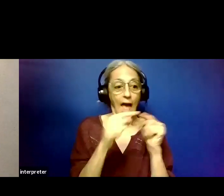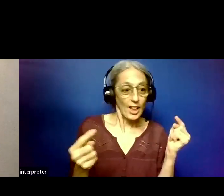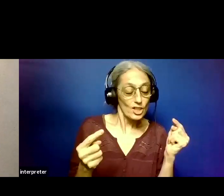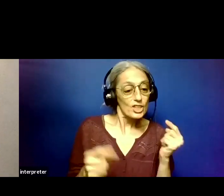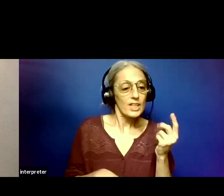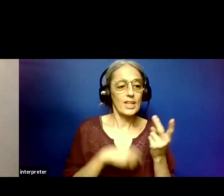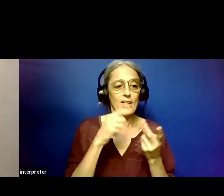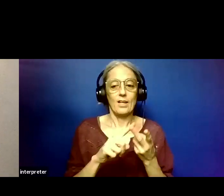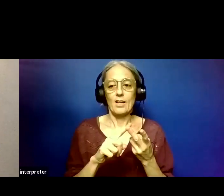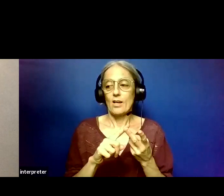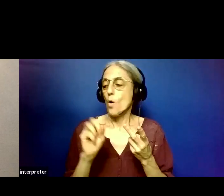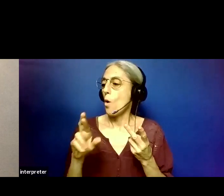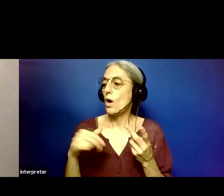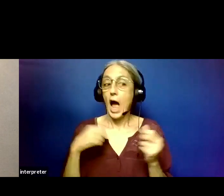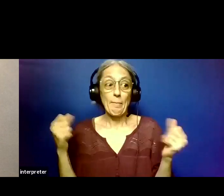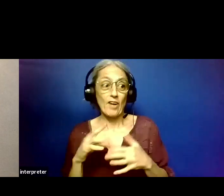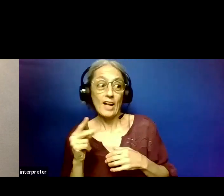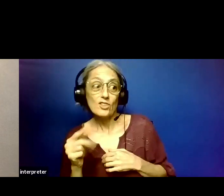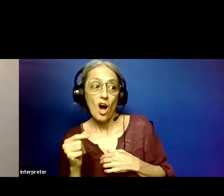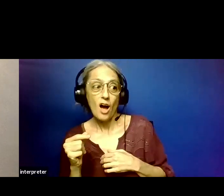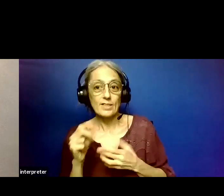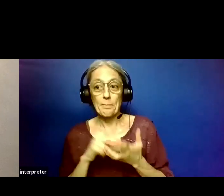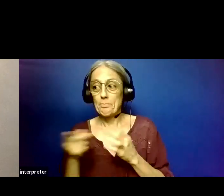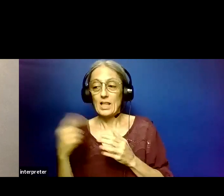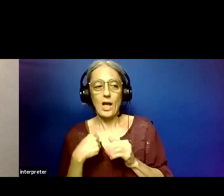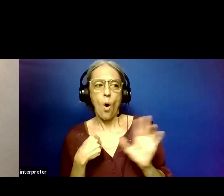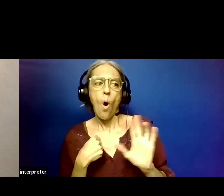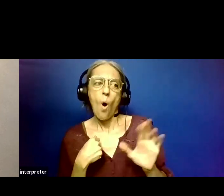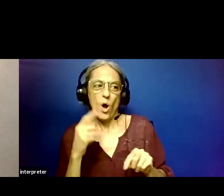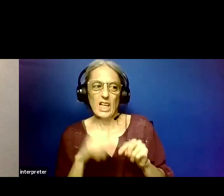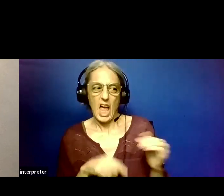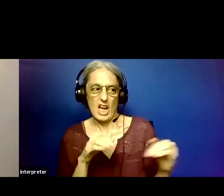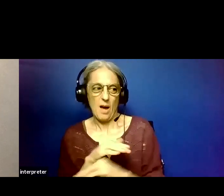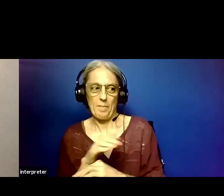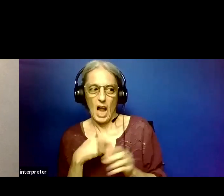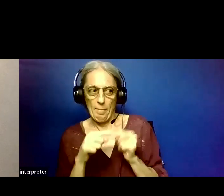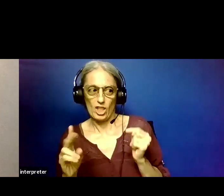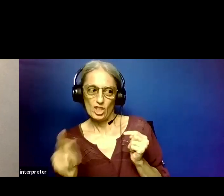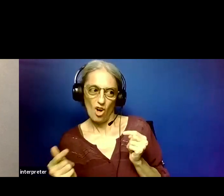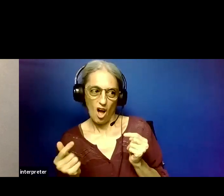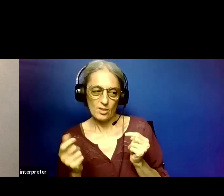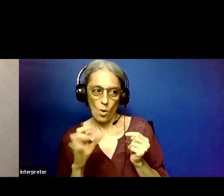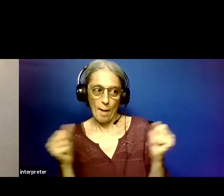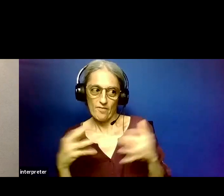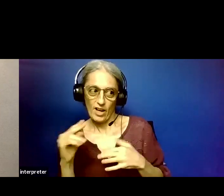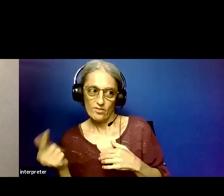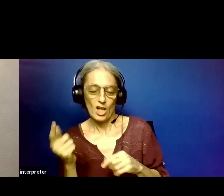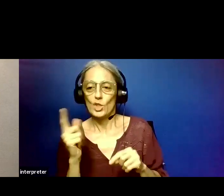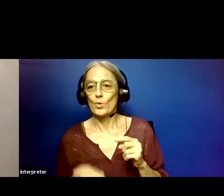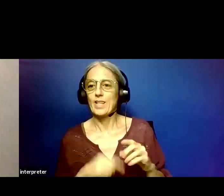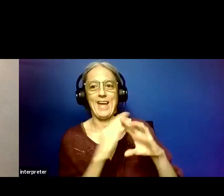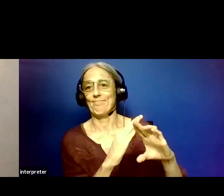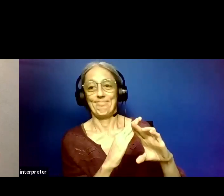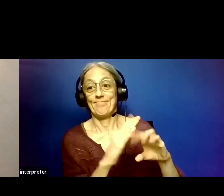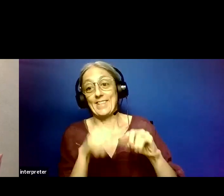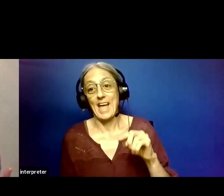for denying access or refusing service to people using service animals. For example, when a